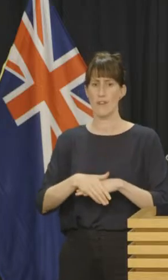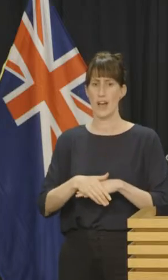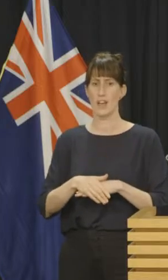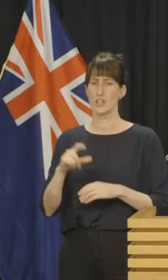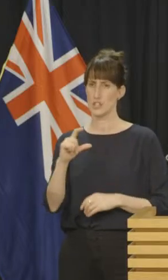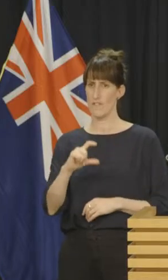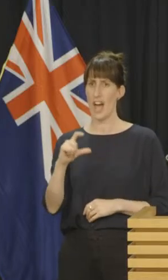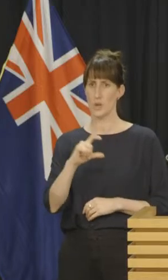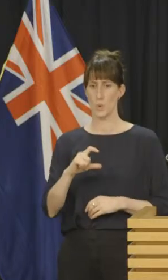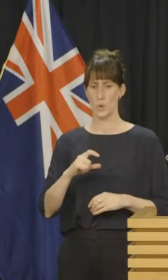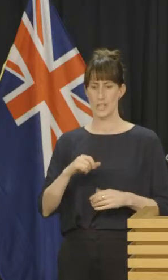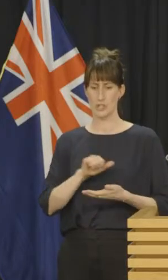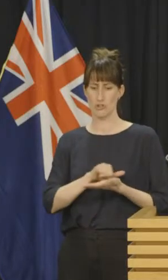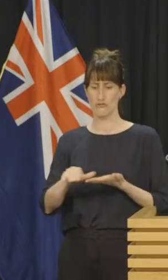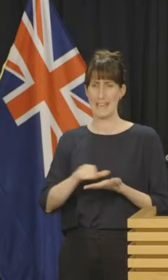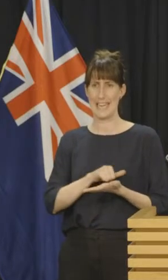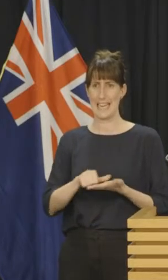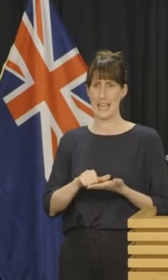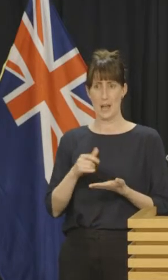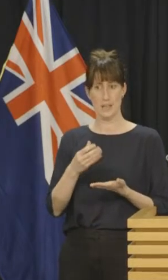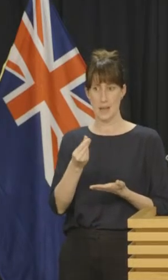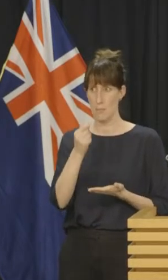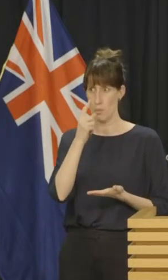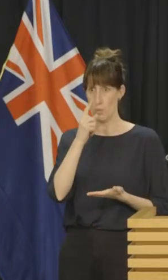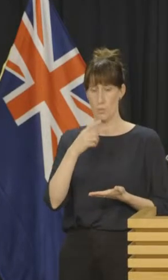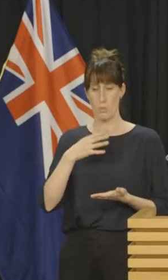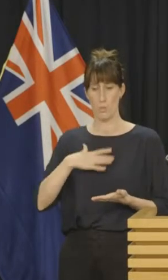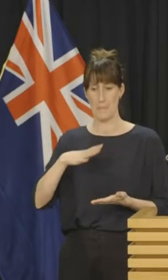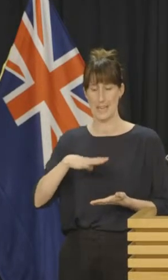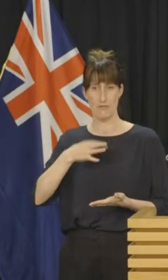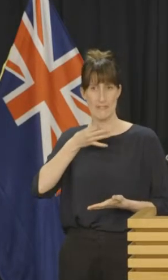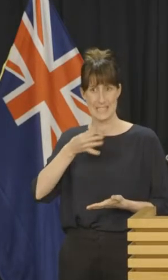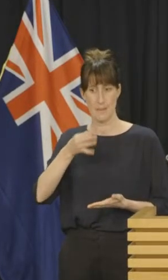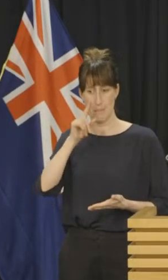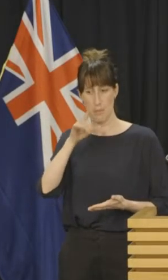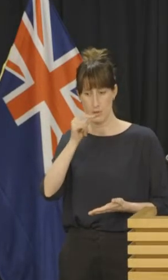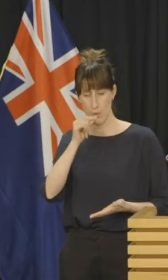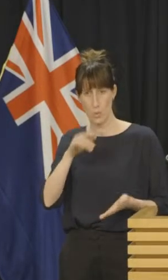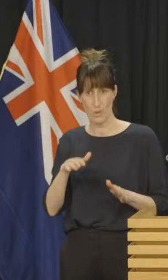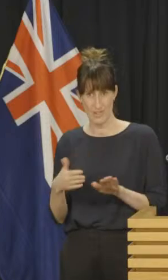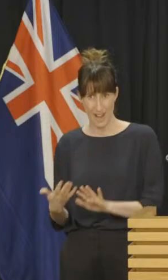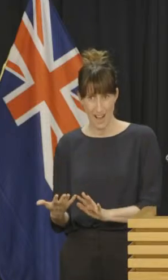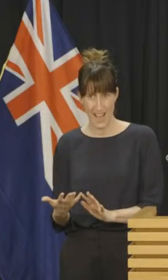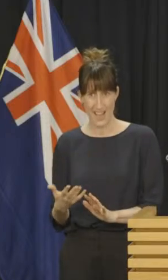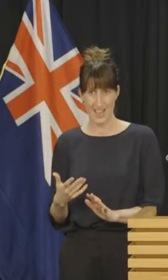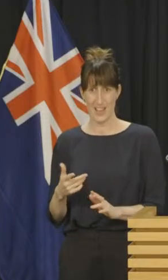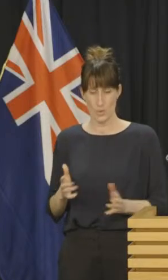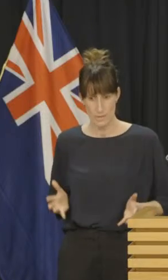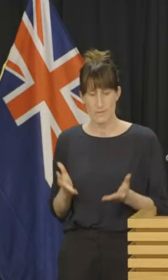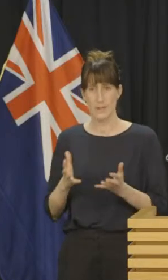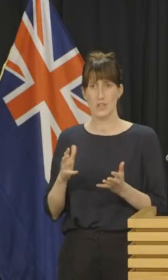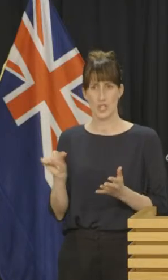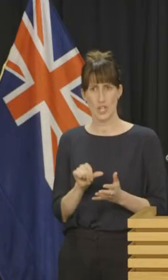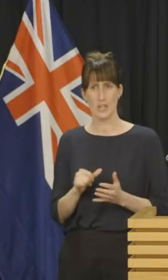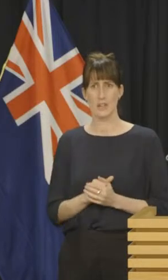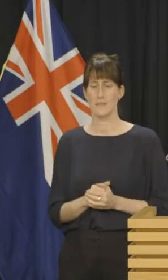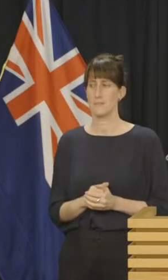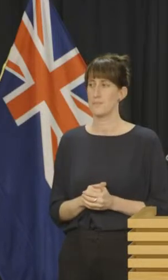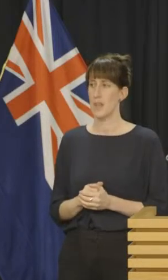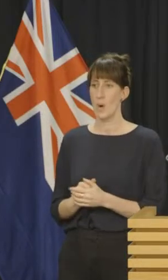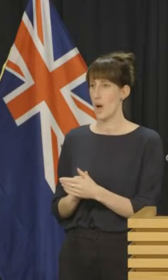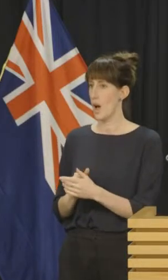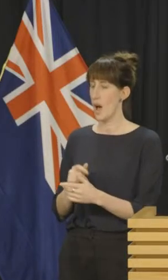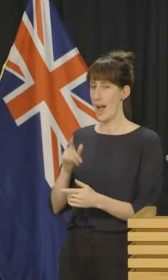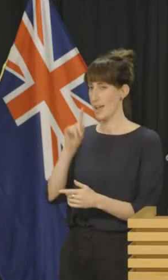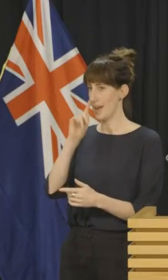die? Look, I haven't had a chance to look at that in great depth. I don't know whether the Director General wants to make a comment on that. I'm happy to come back to you on